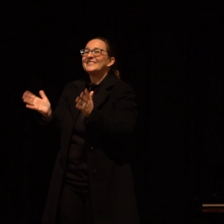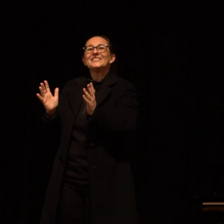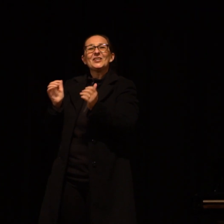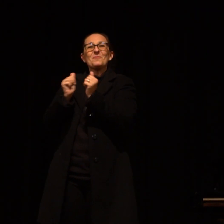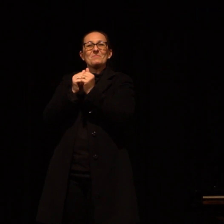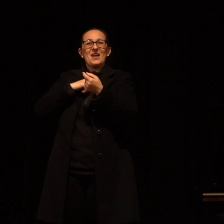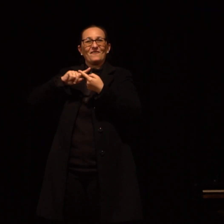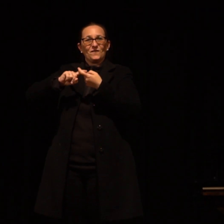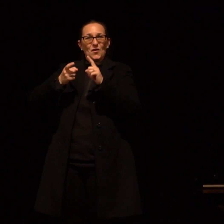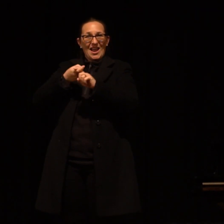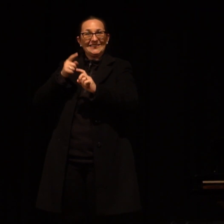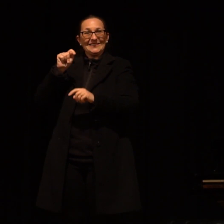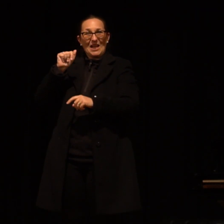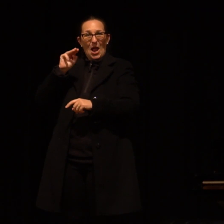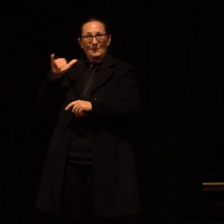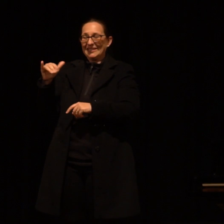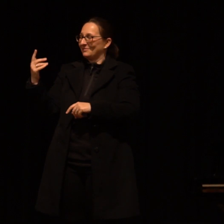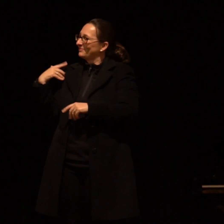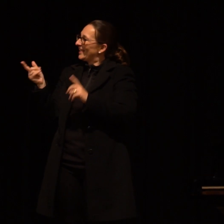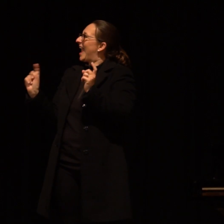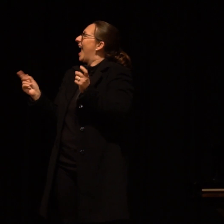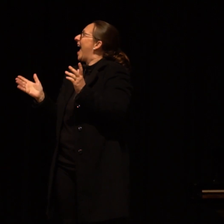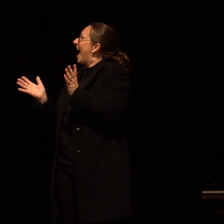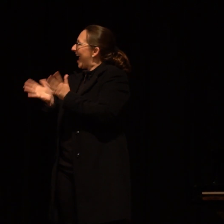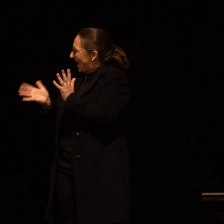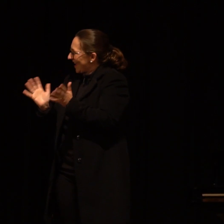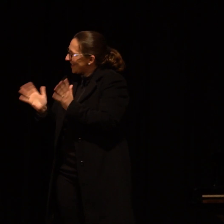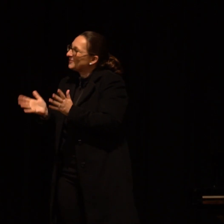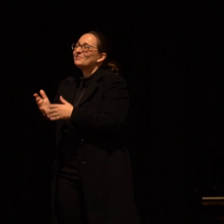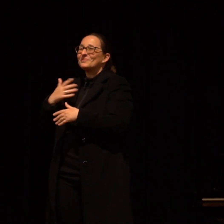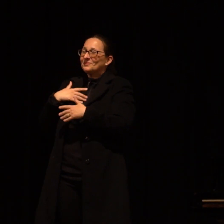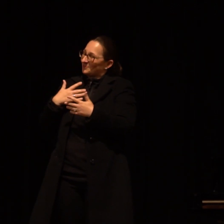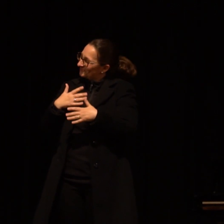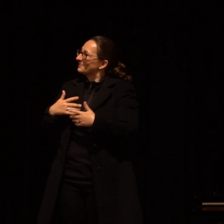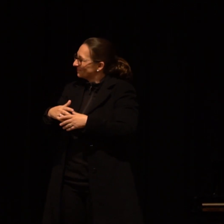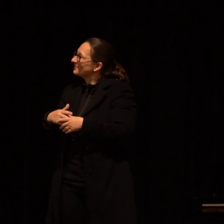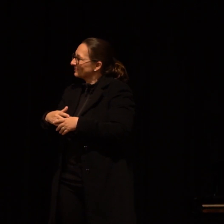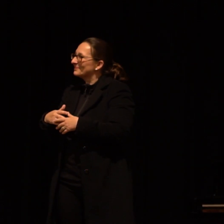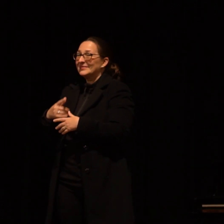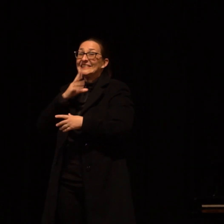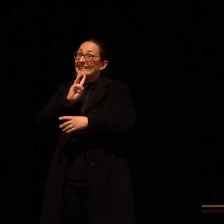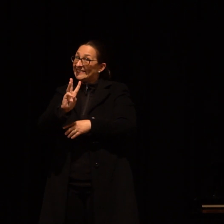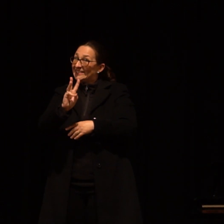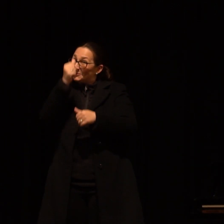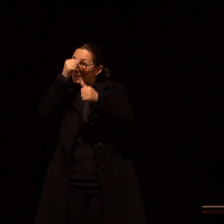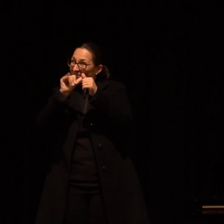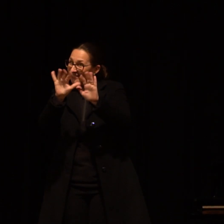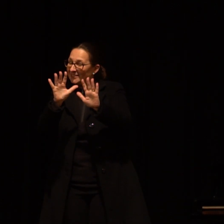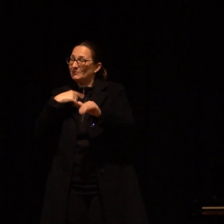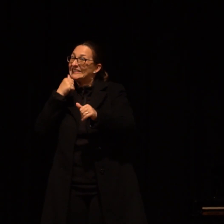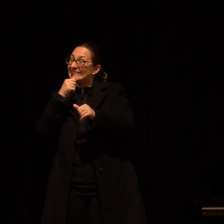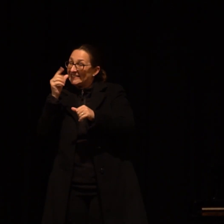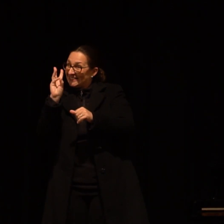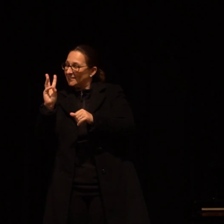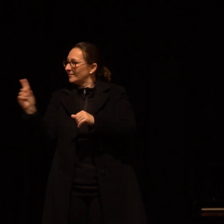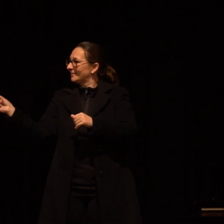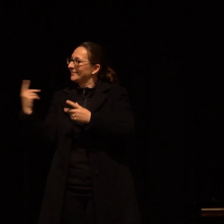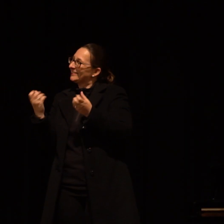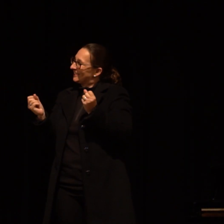just having our little conversations, making friends with Tammy, and we're just having our little 6-year-old chats, remember?